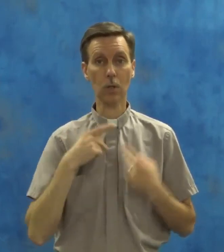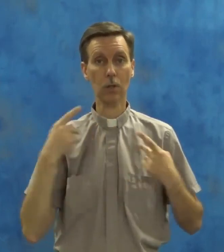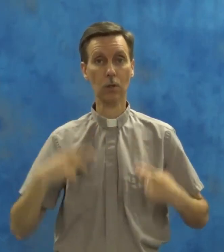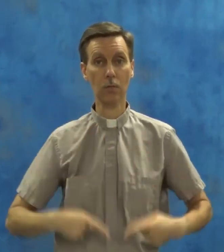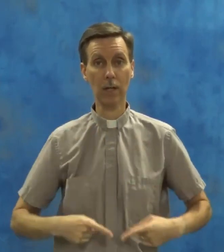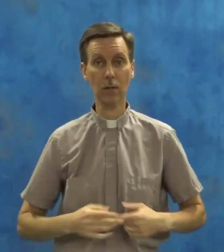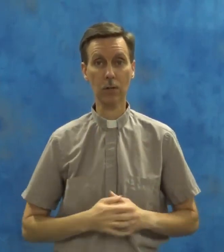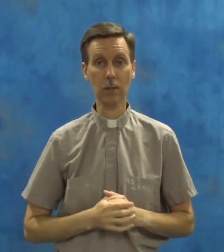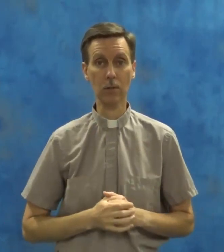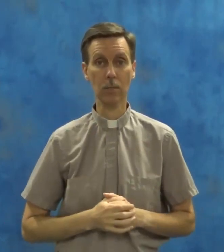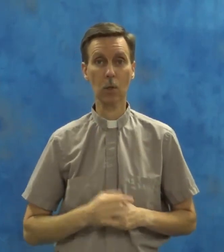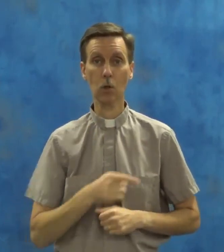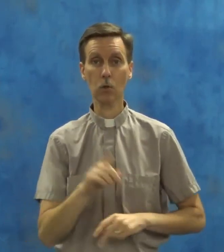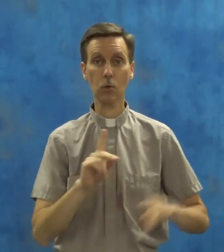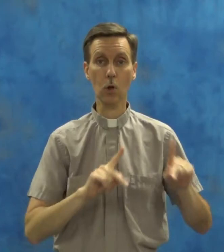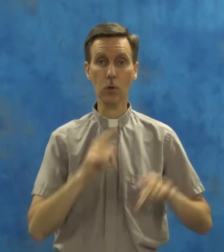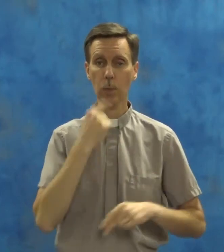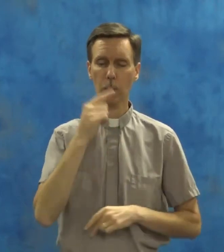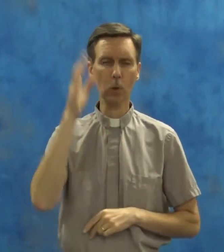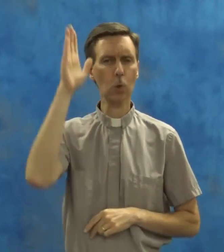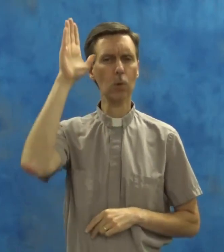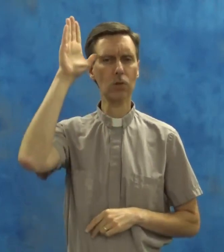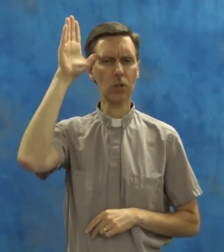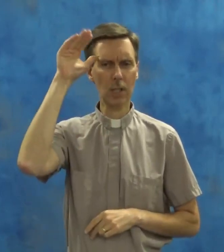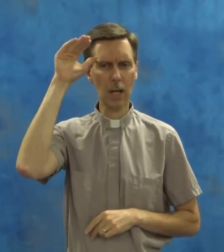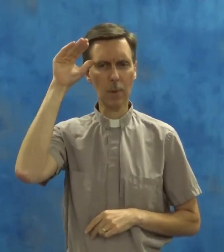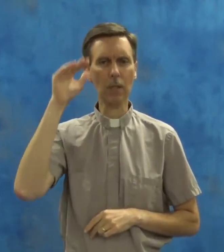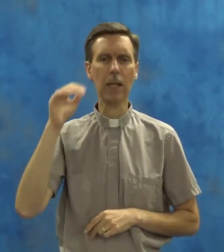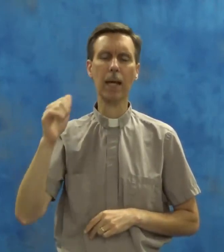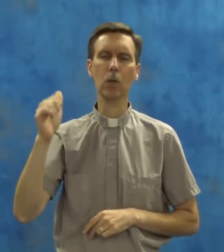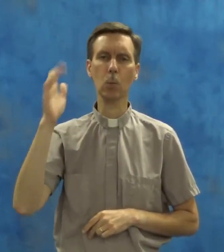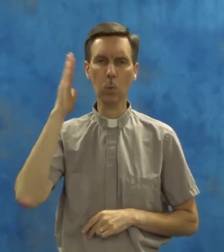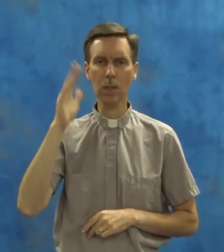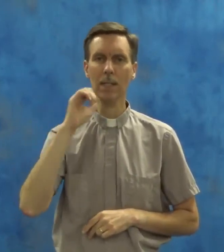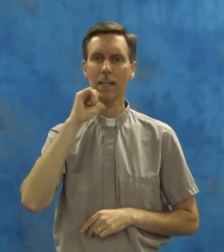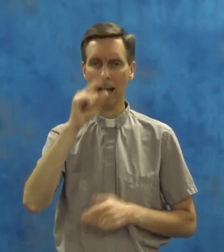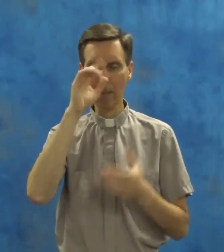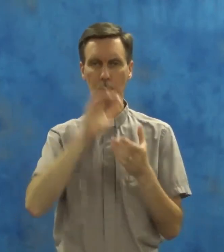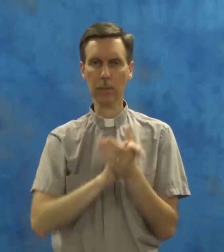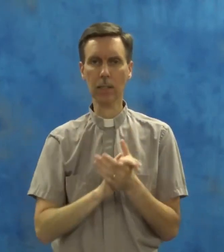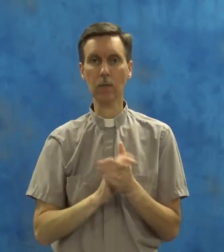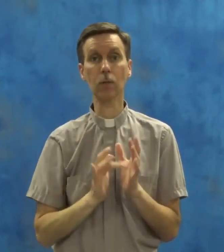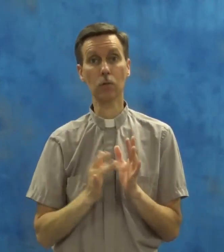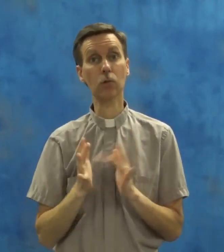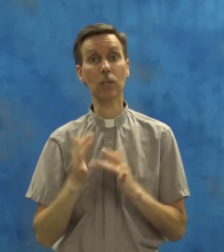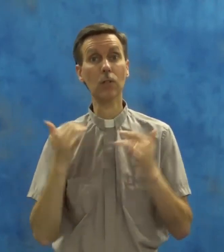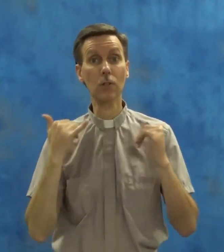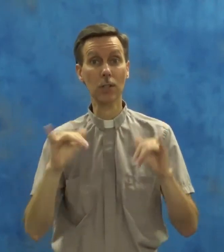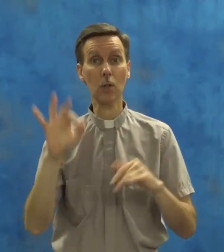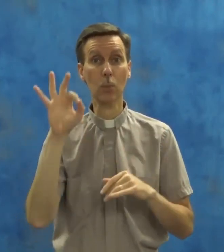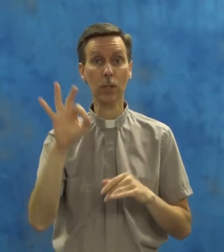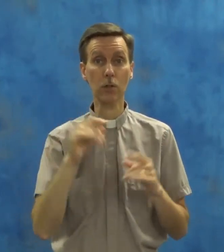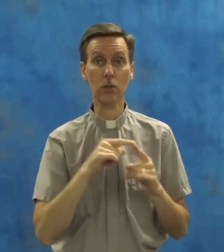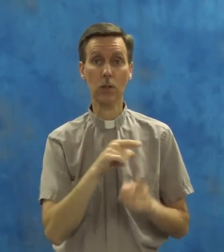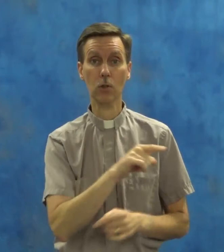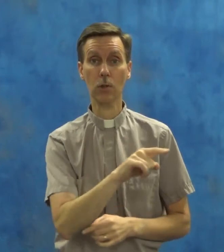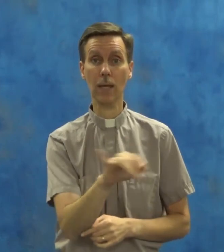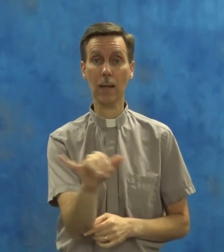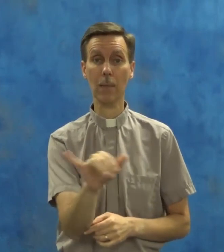the Pharisees, to those people who were stubborn and would not believe. Jesus still preached to them